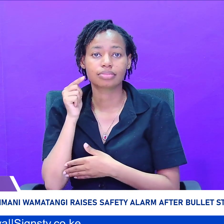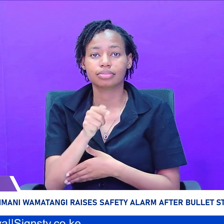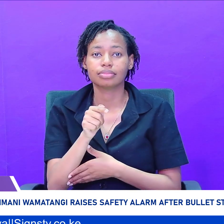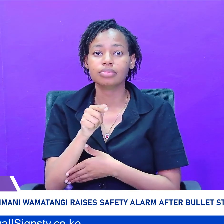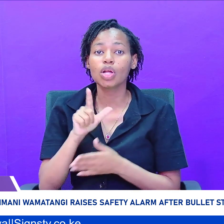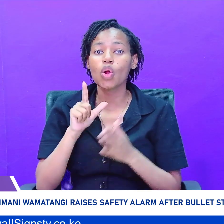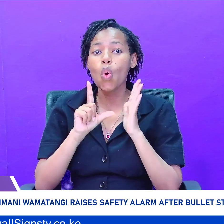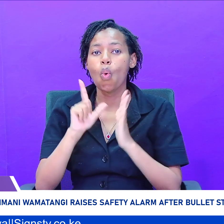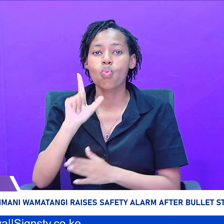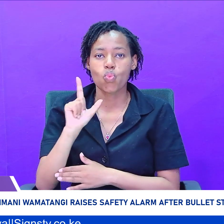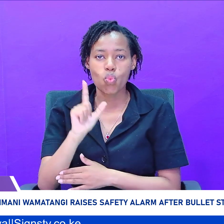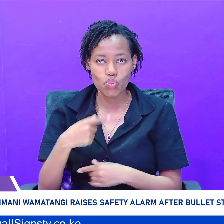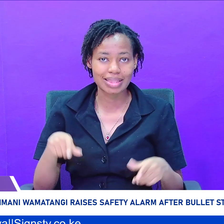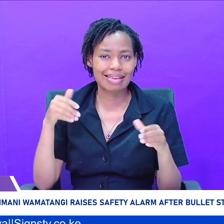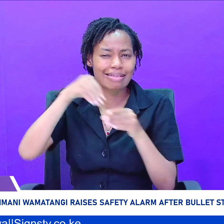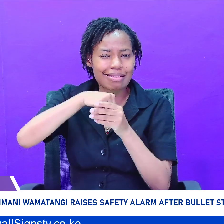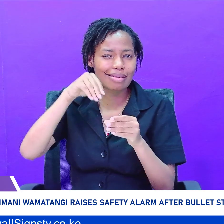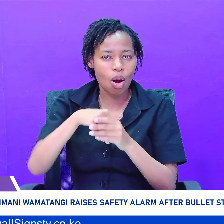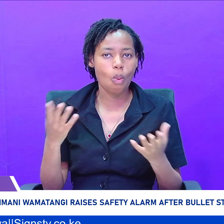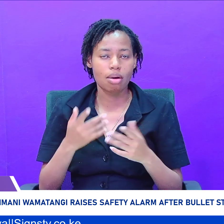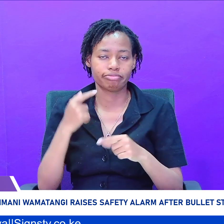inside the dwelling.